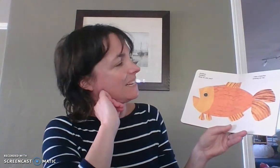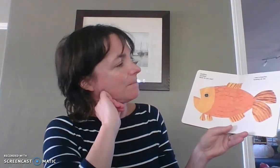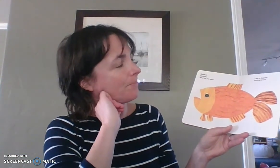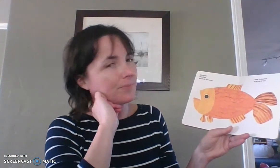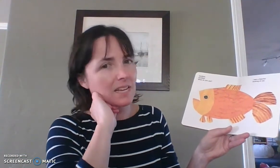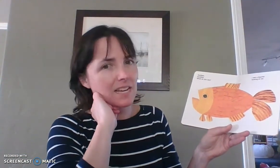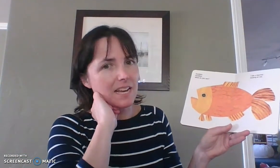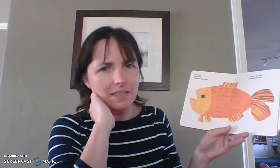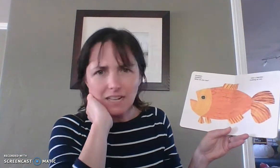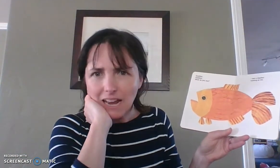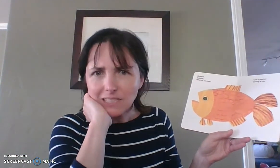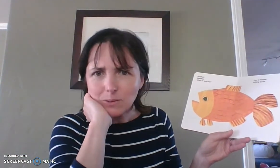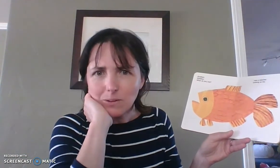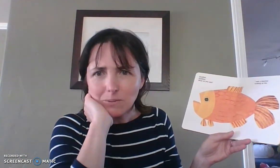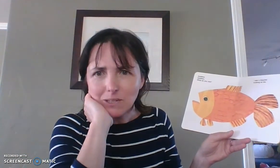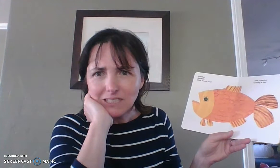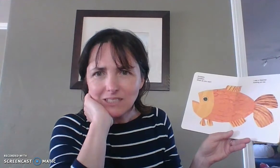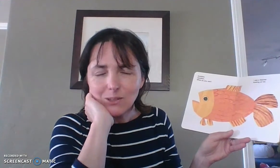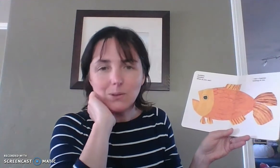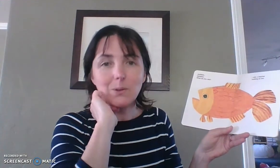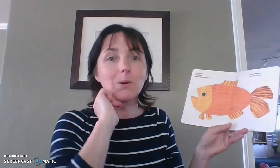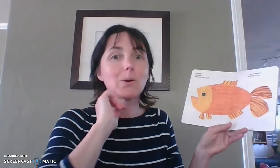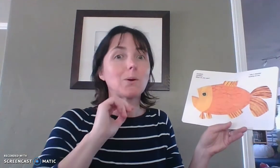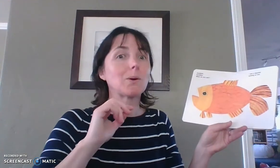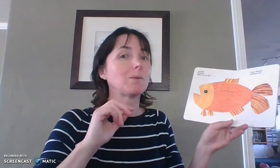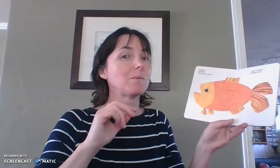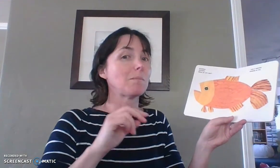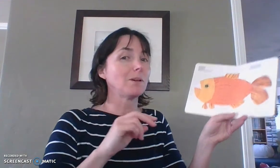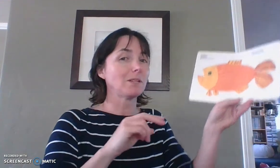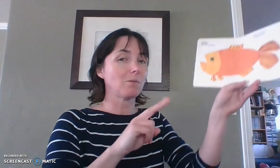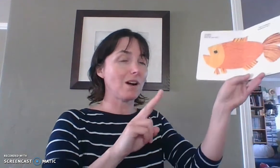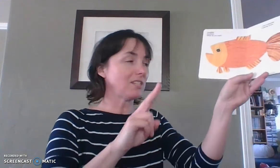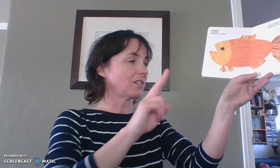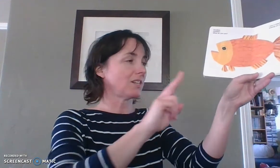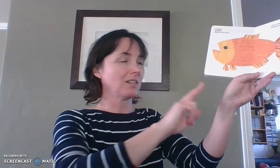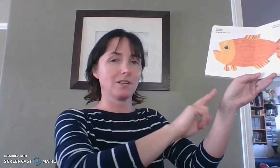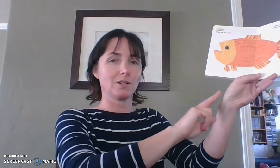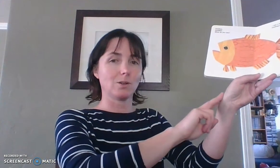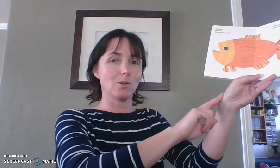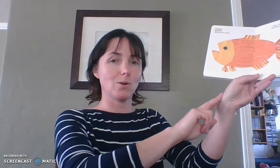see? And the last one was, remember the watch?